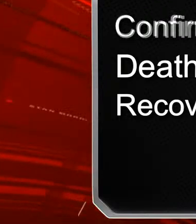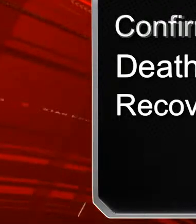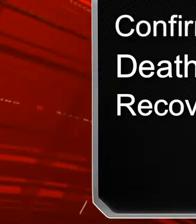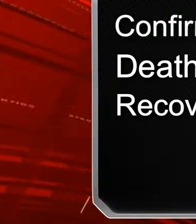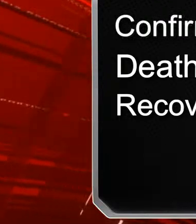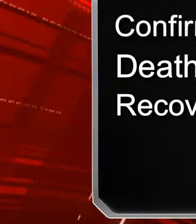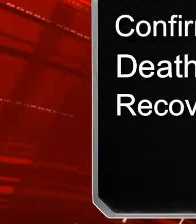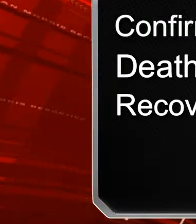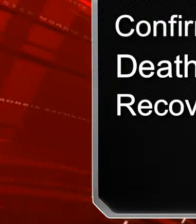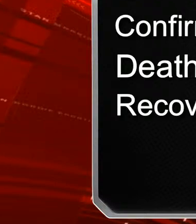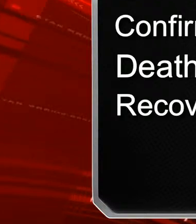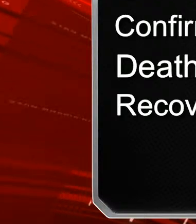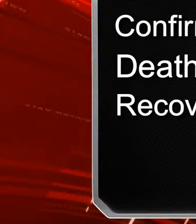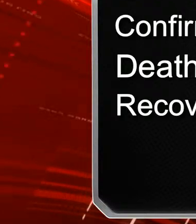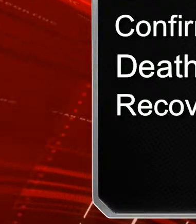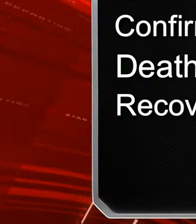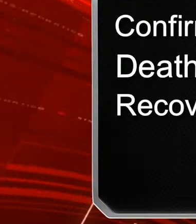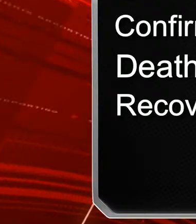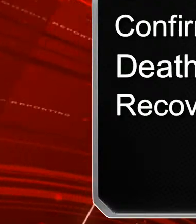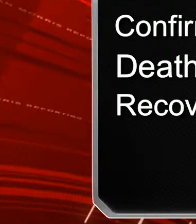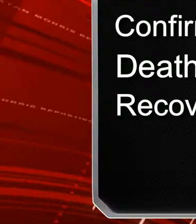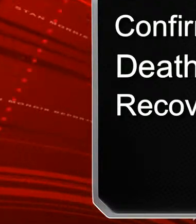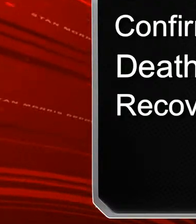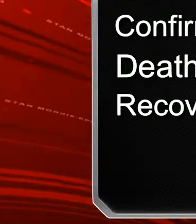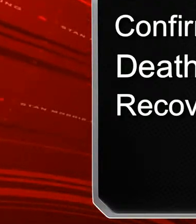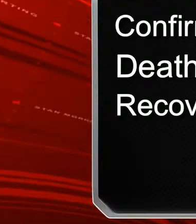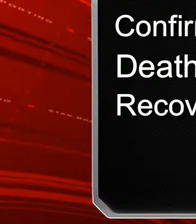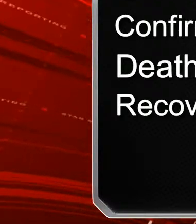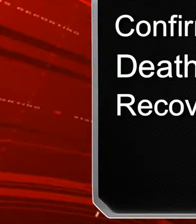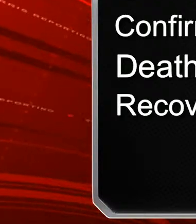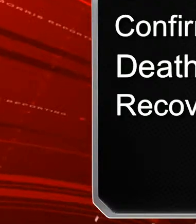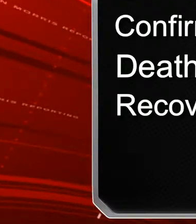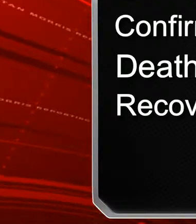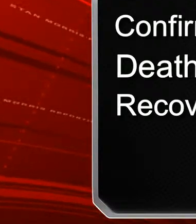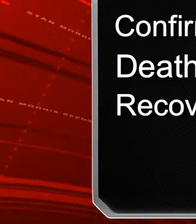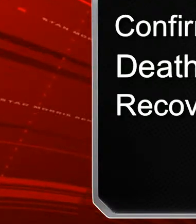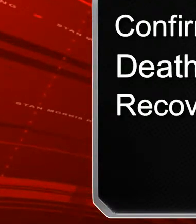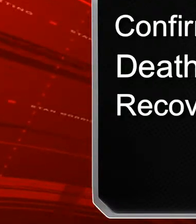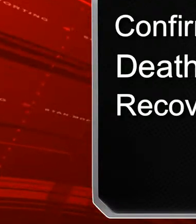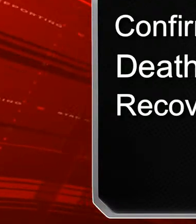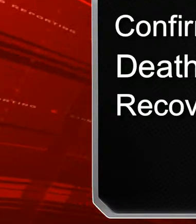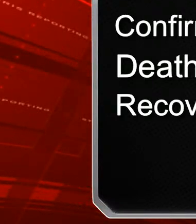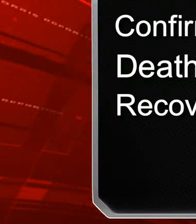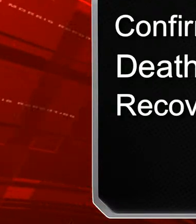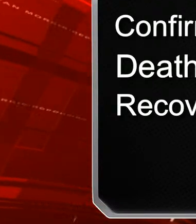cases. We crossed the 500,000 mark over the weekend on deaths.